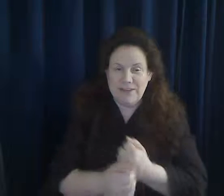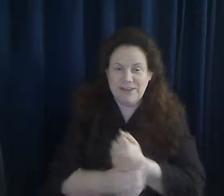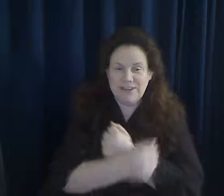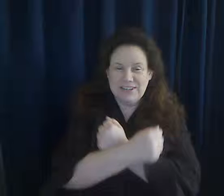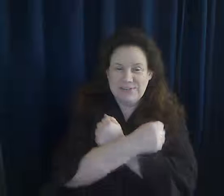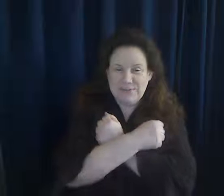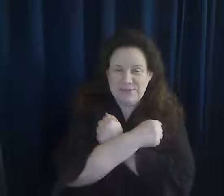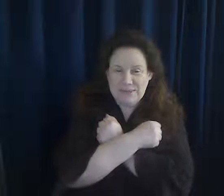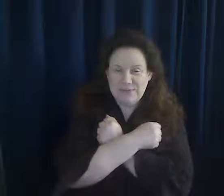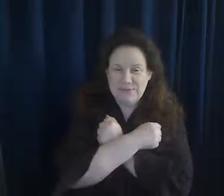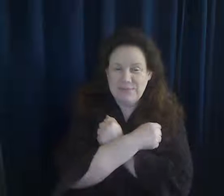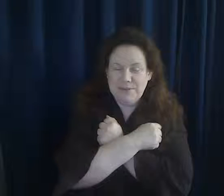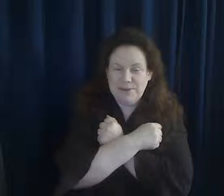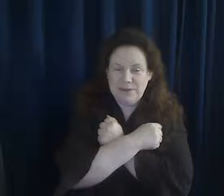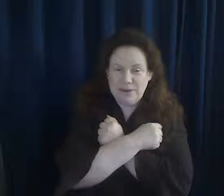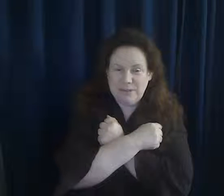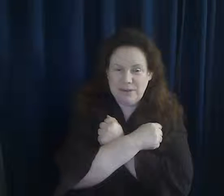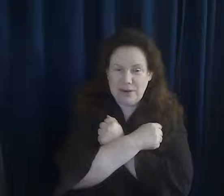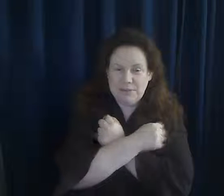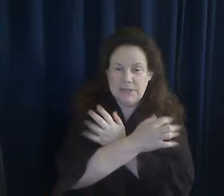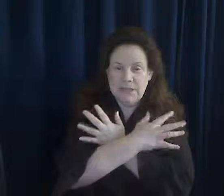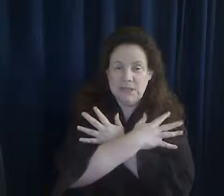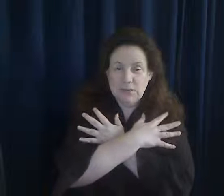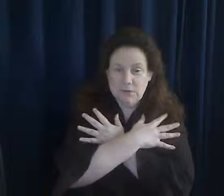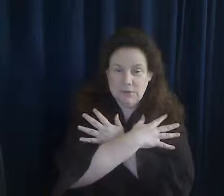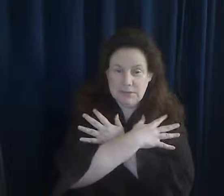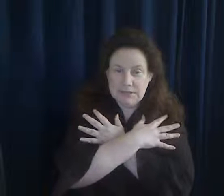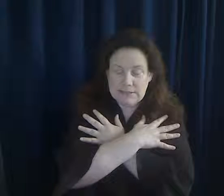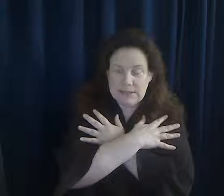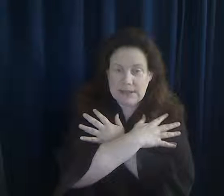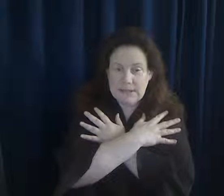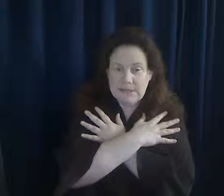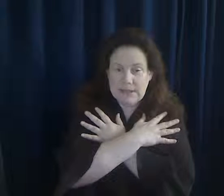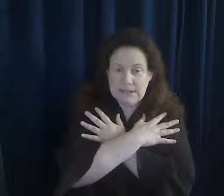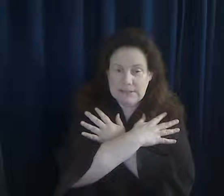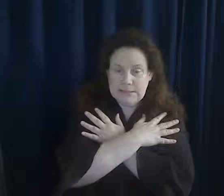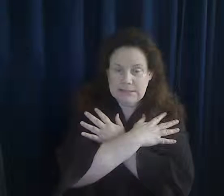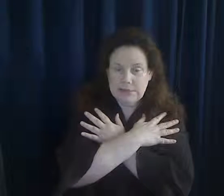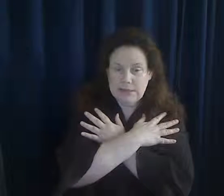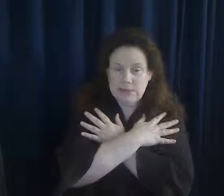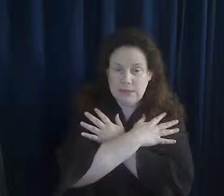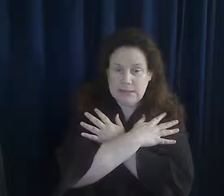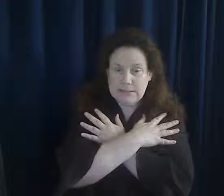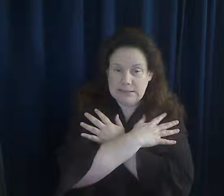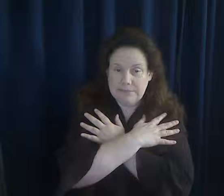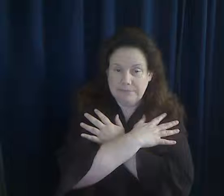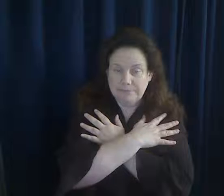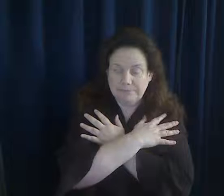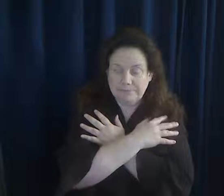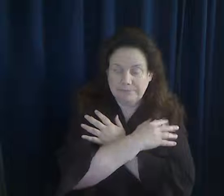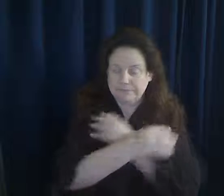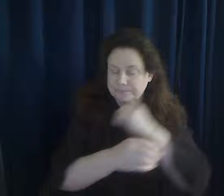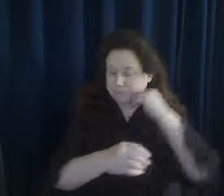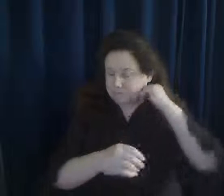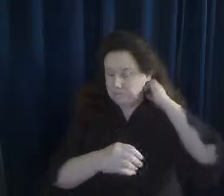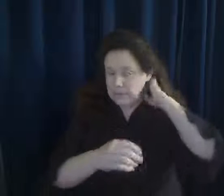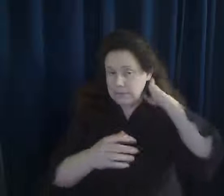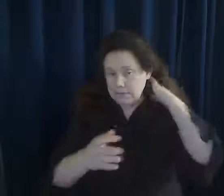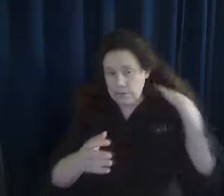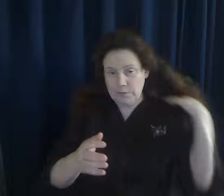we haven't talked about the sign for love, but you just cross your arms. Don't do this because this means to rest. And even though we